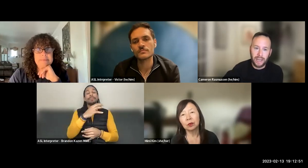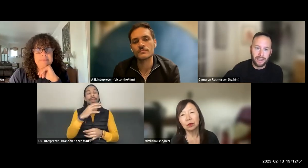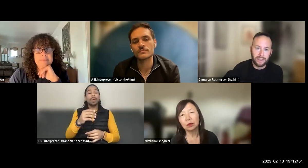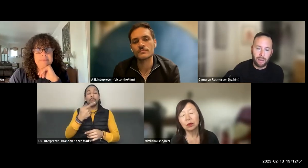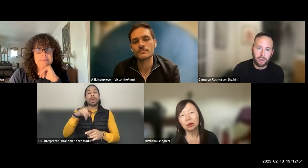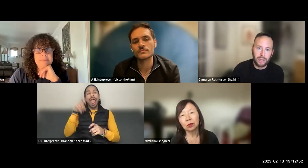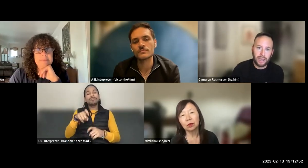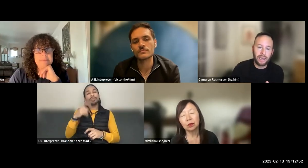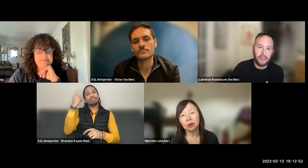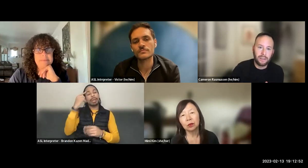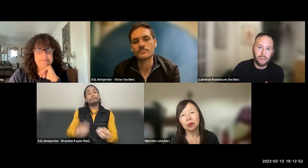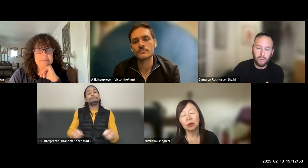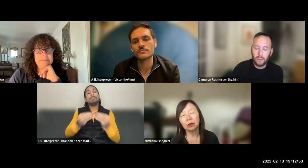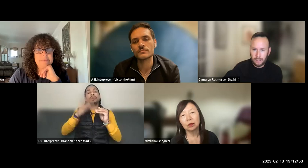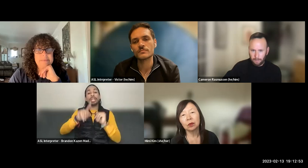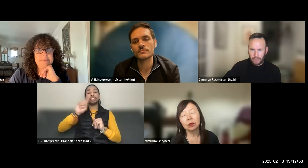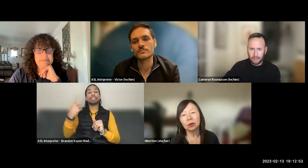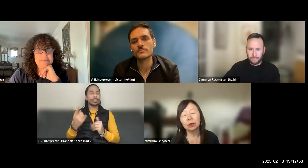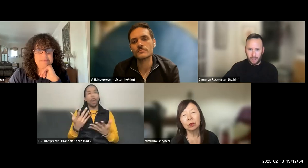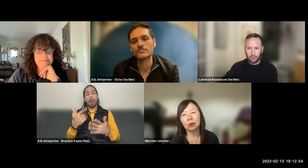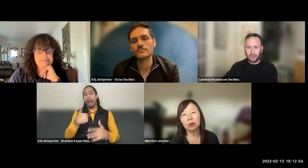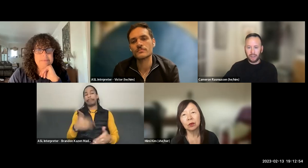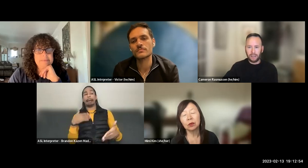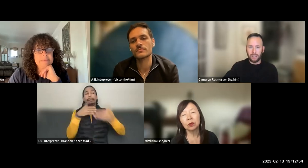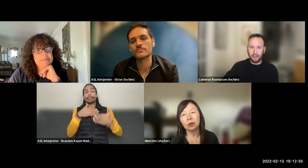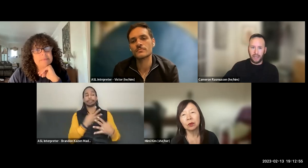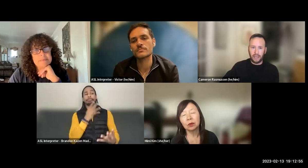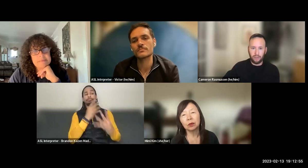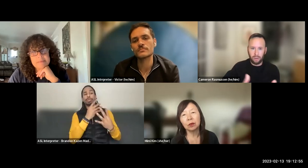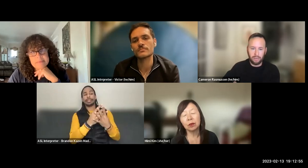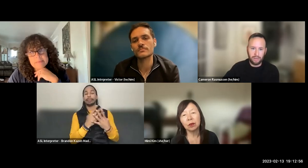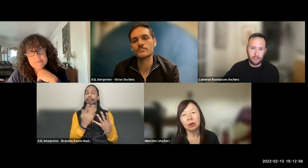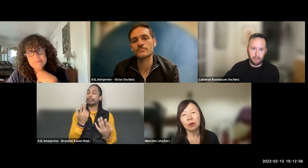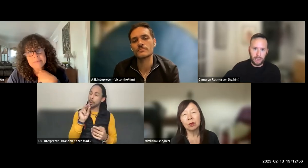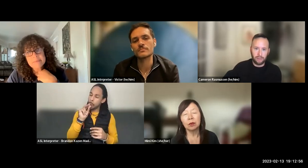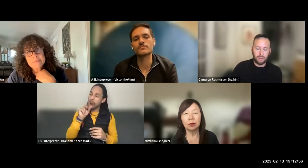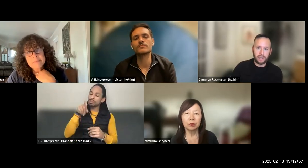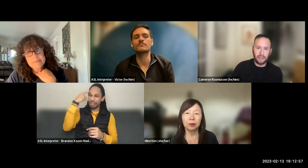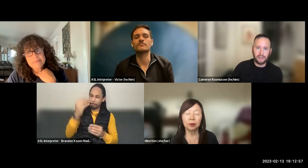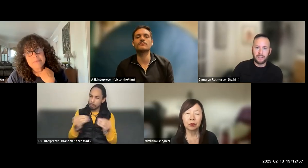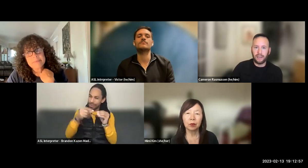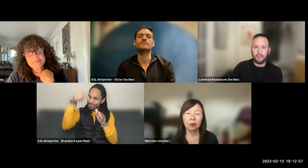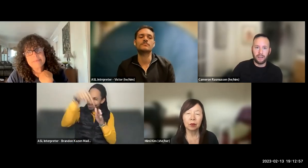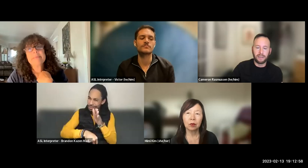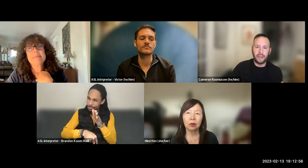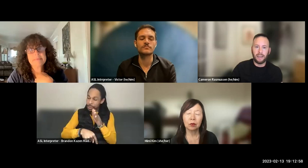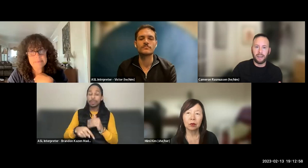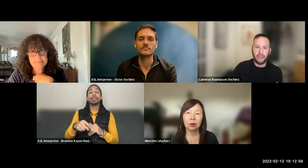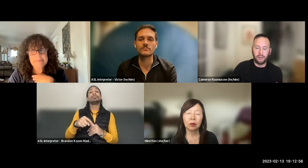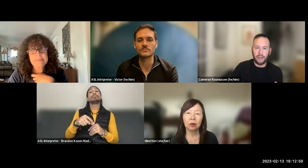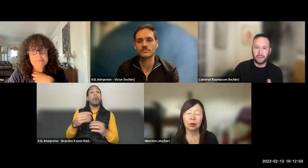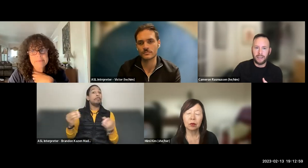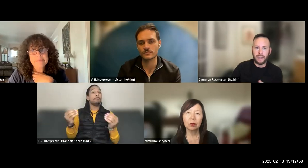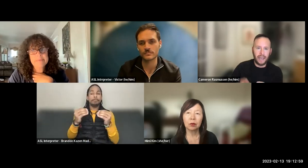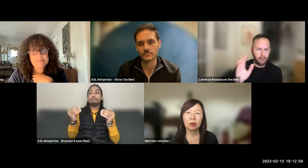there's a lot in the chapter about that. And then two, there's a framework that you all have lifted up about sort of against the state, beyond the state, and